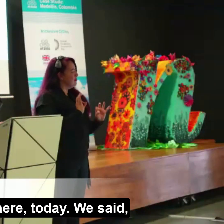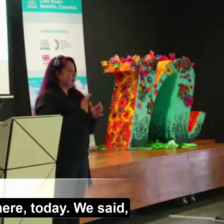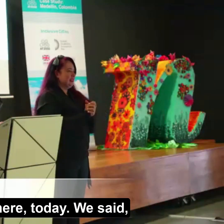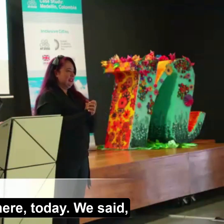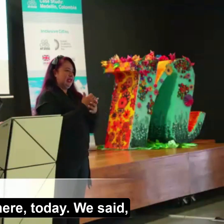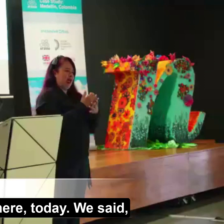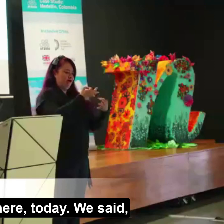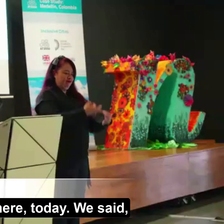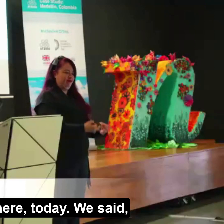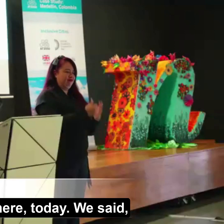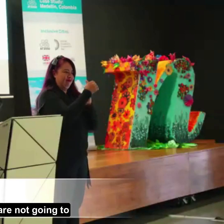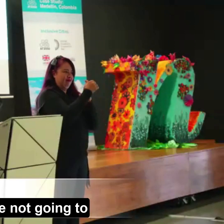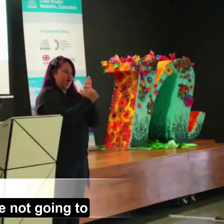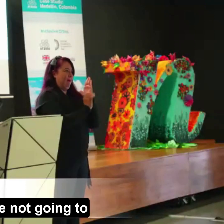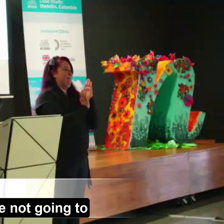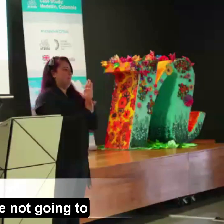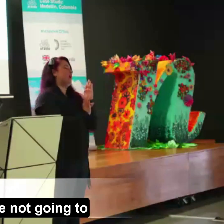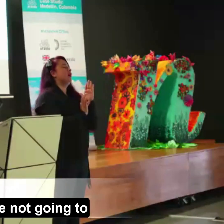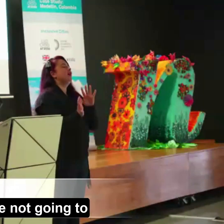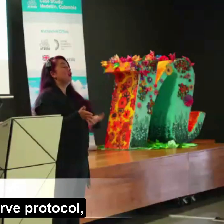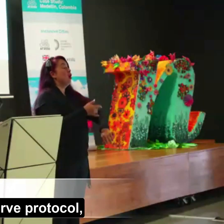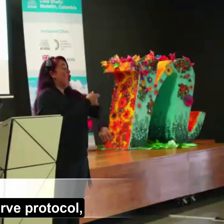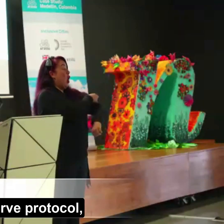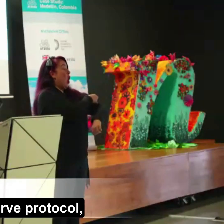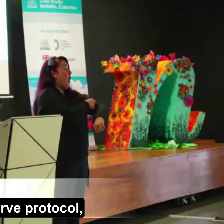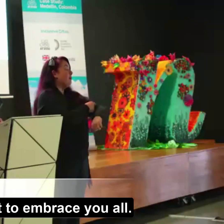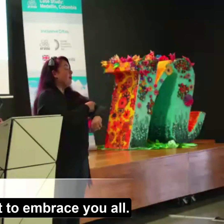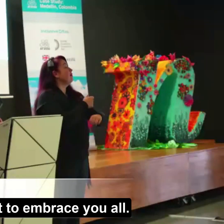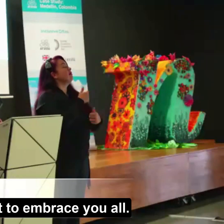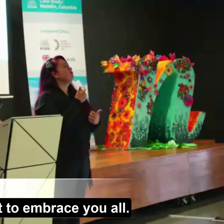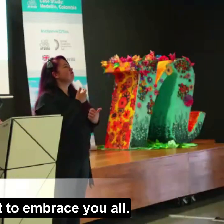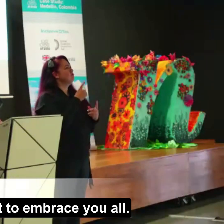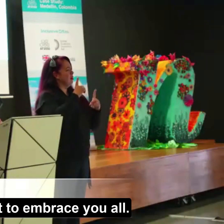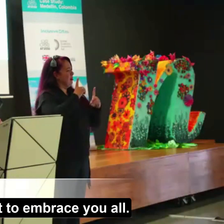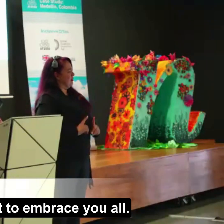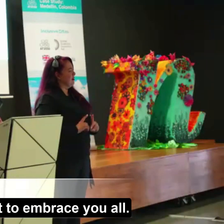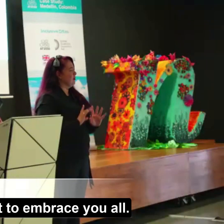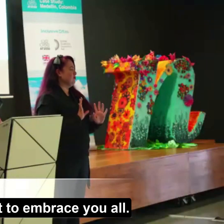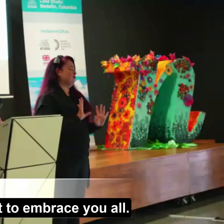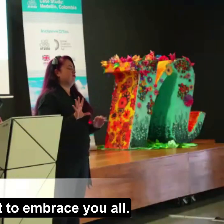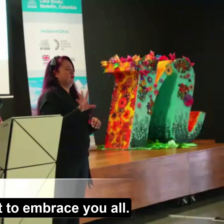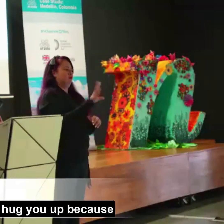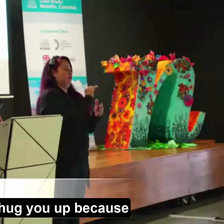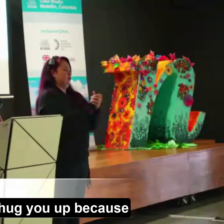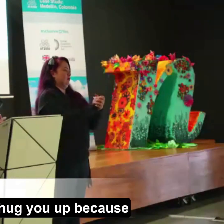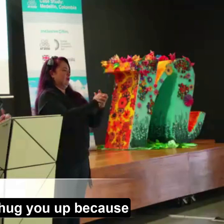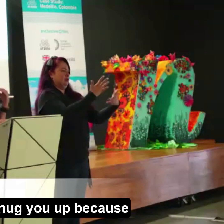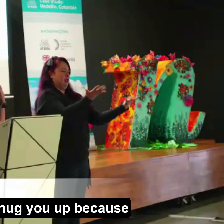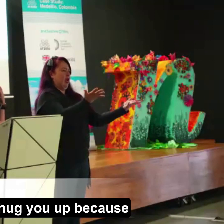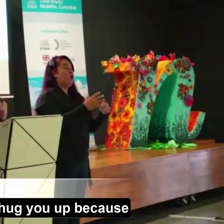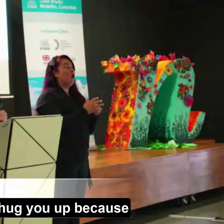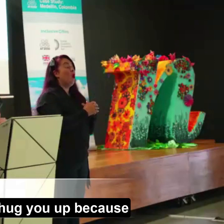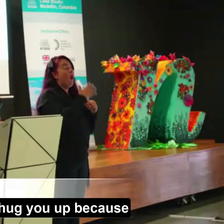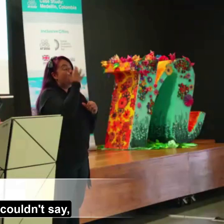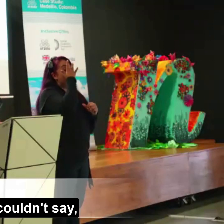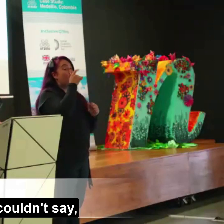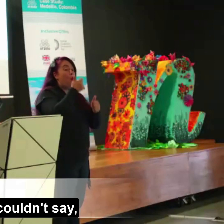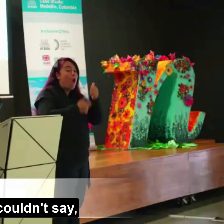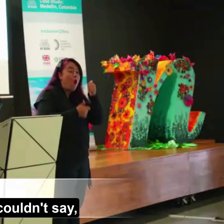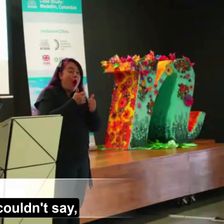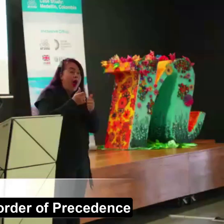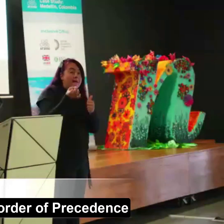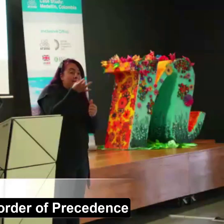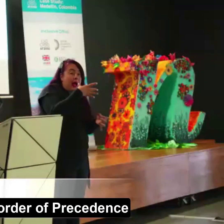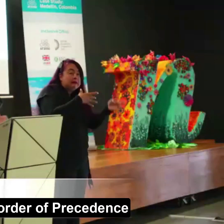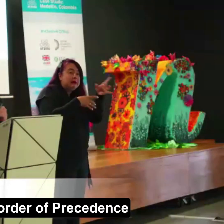But from Elcomite, we said, we're not going to observe protocol. We just want to embrace you all. We want to hug you all, because we